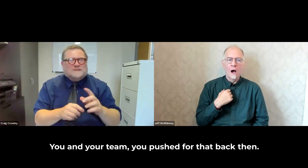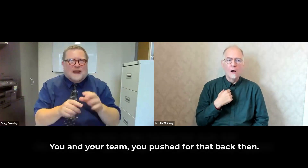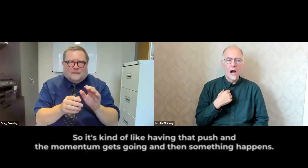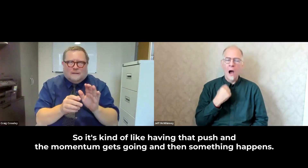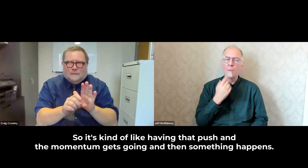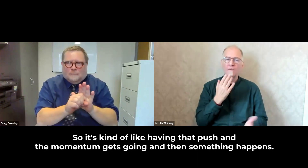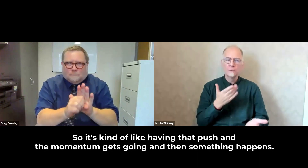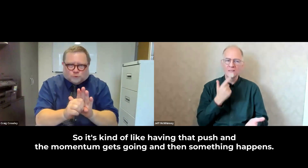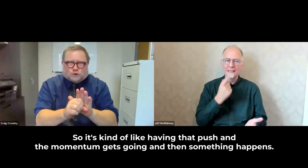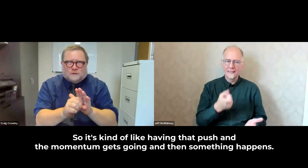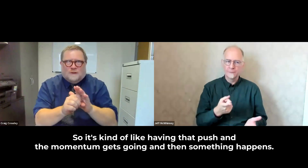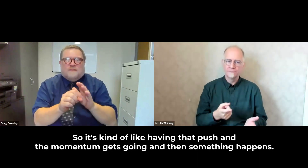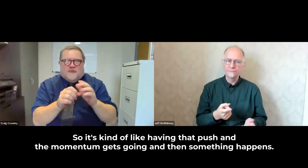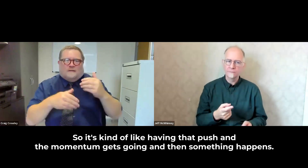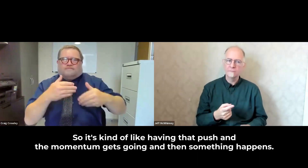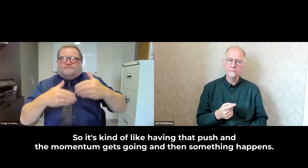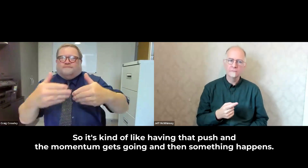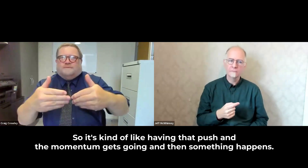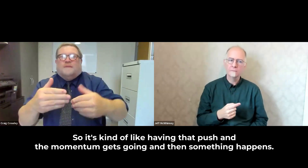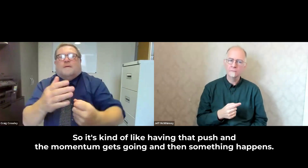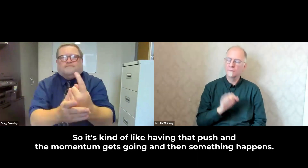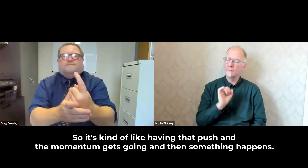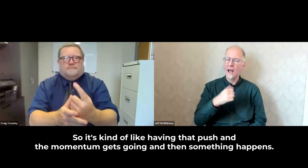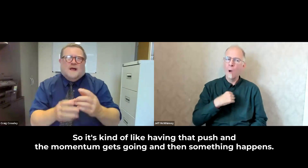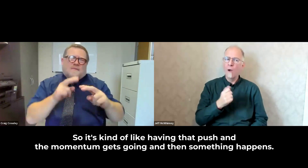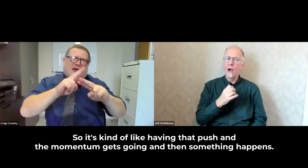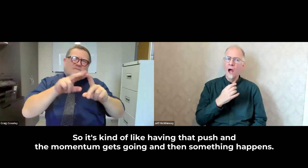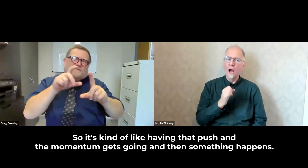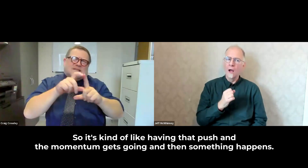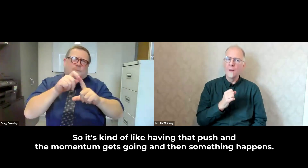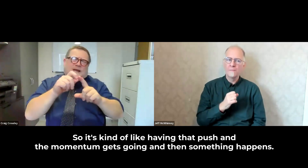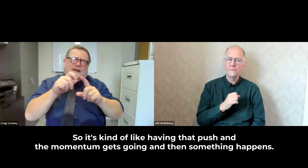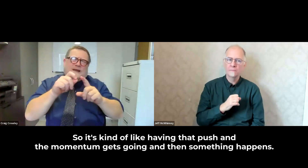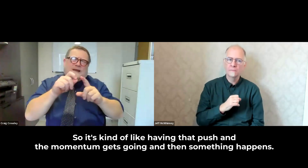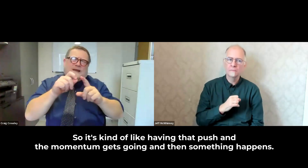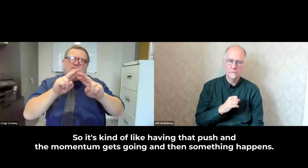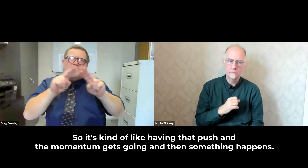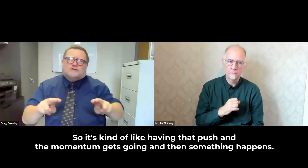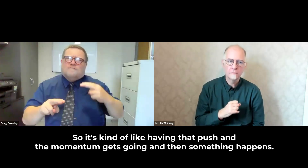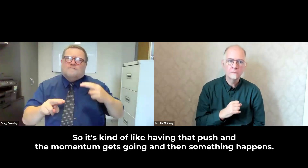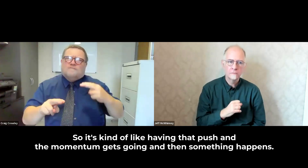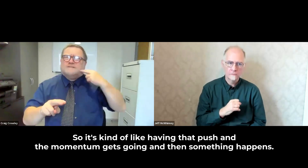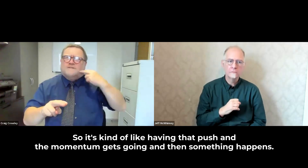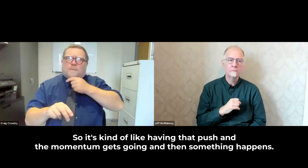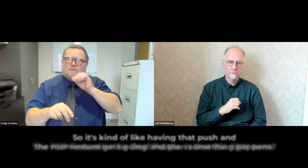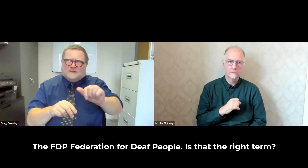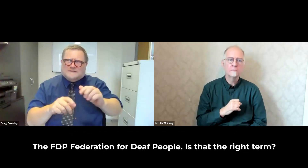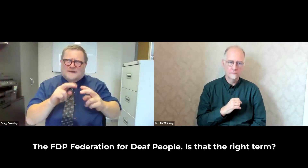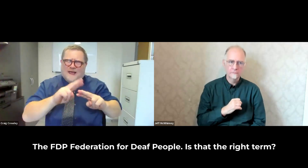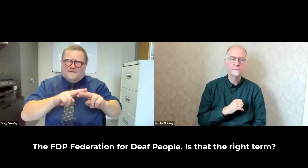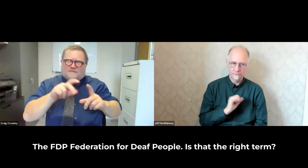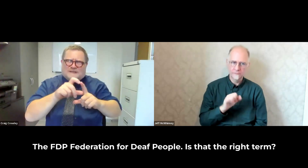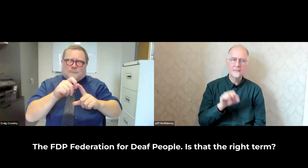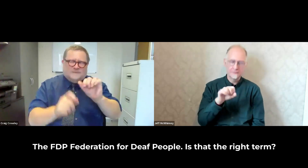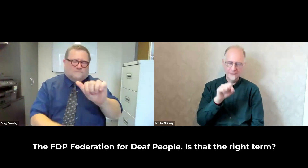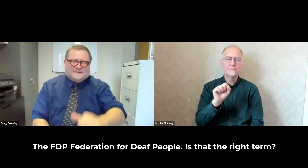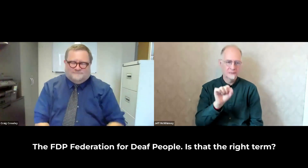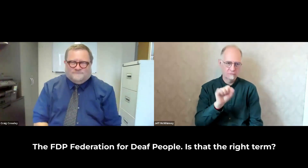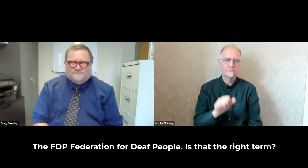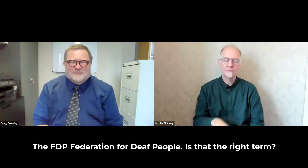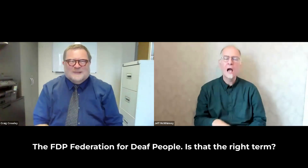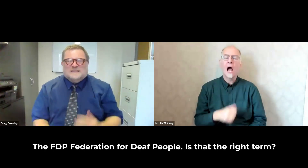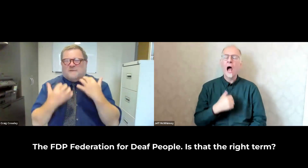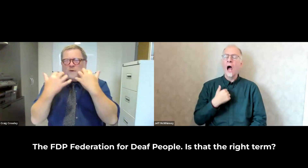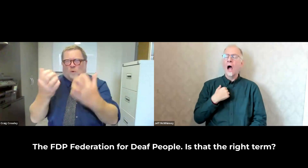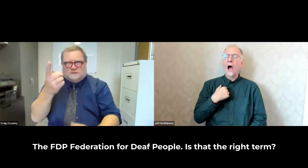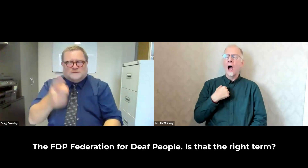Yes. So it's kind of like having that push and the momentum gets going, and then something happens. The FDP,